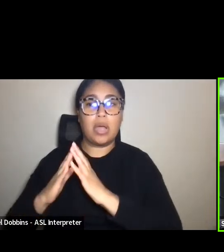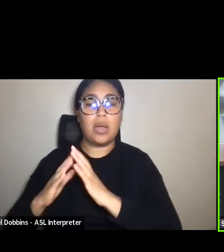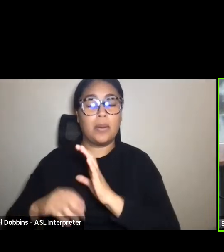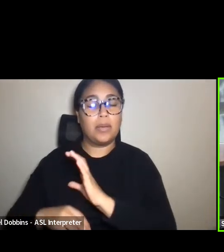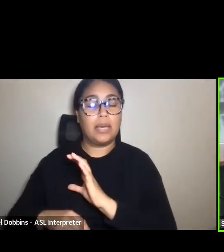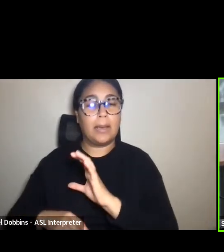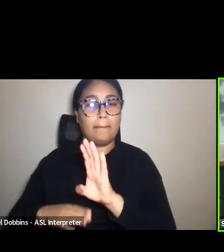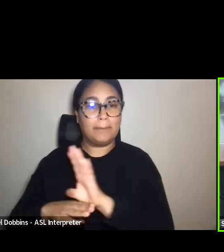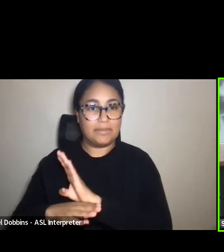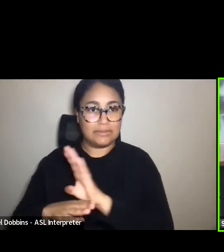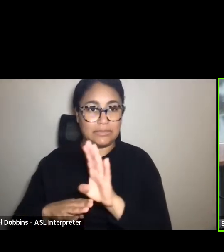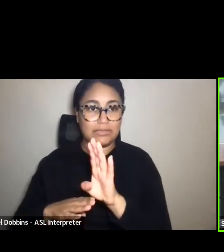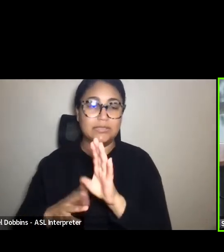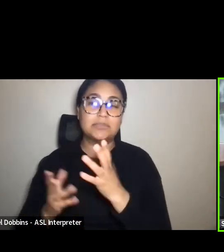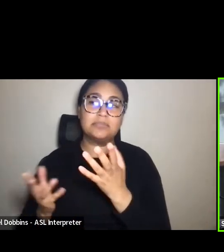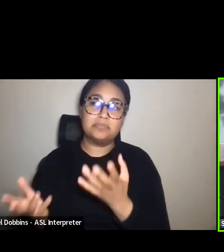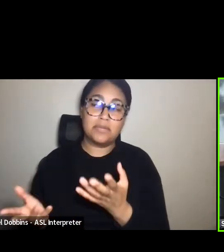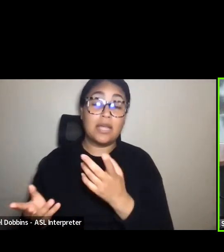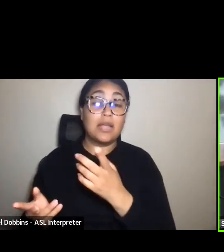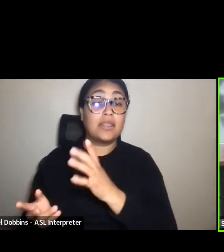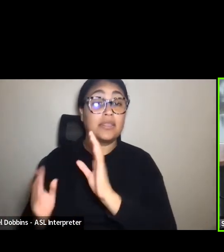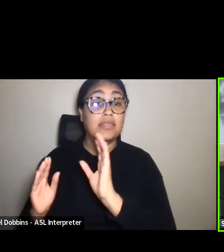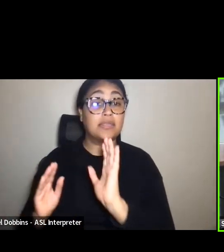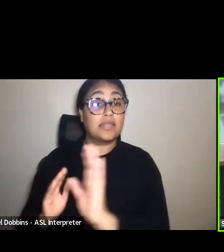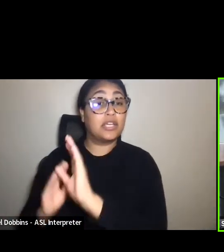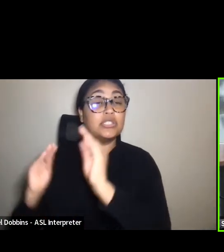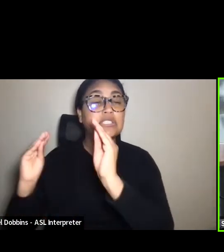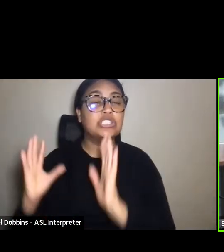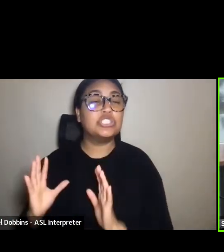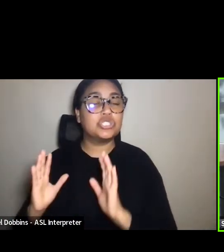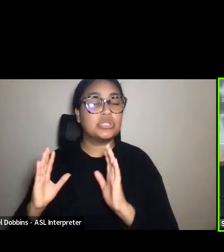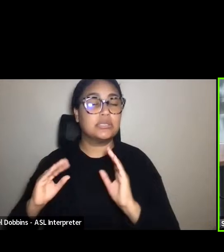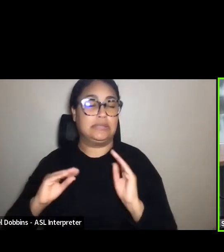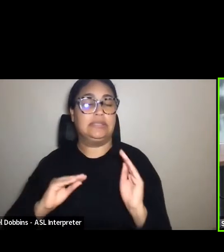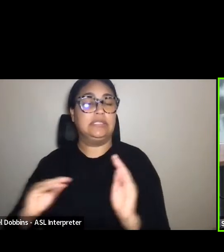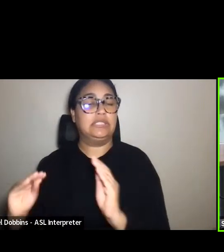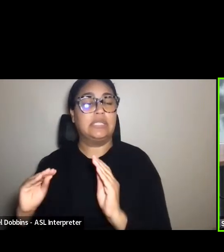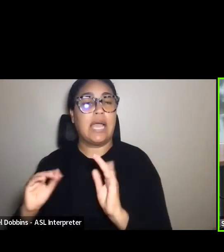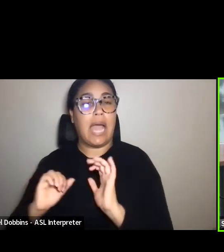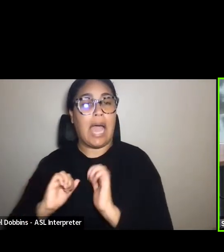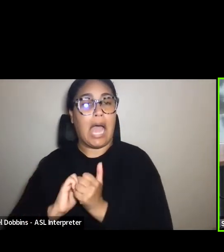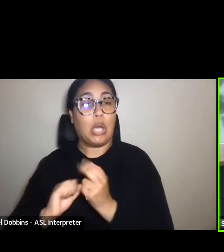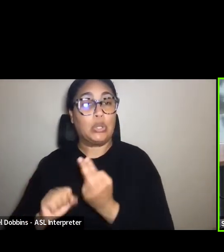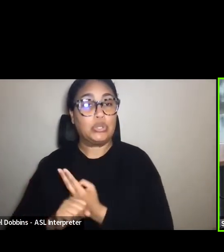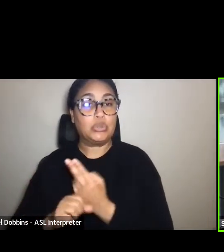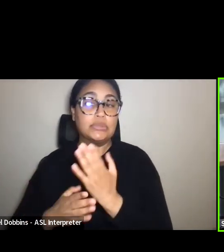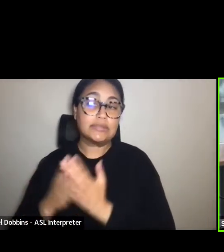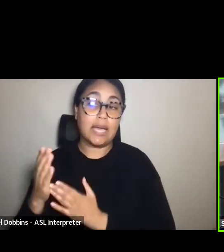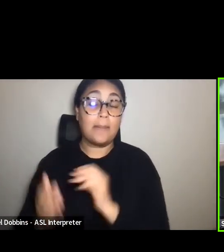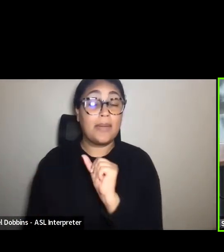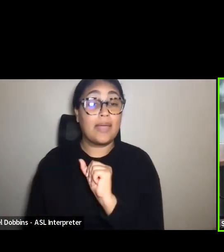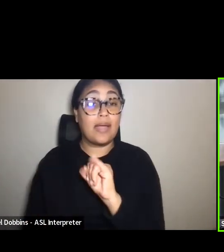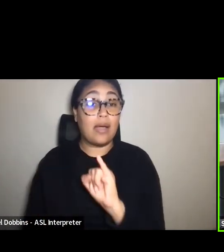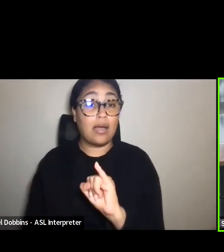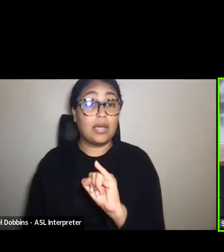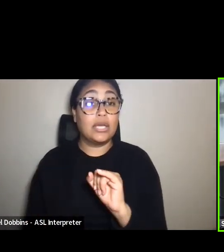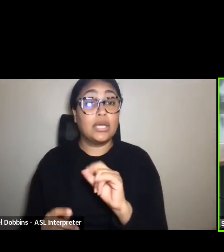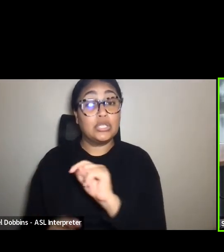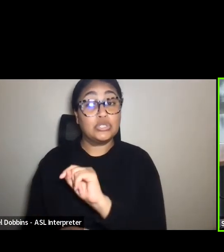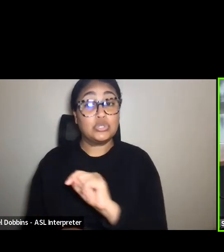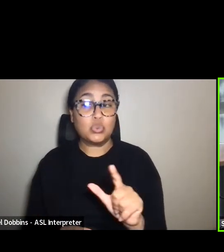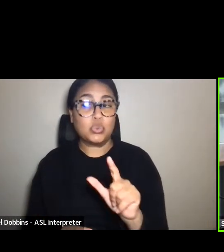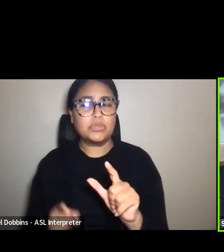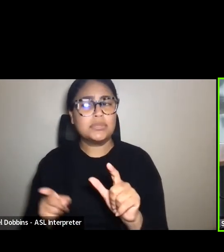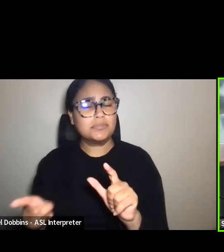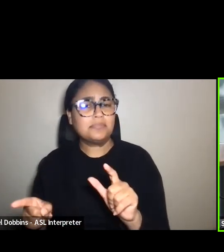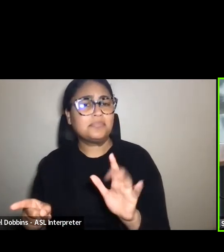entrepreneurship. So their teacher has taught them how to use some of these AI tools. And this is where I